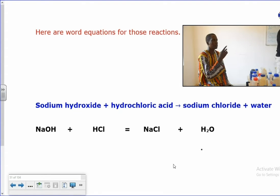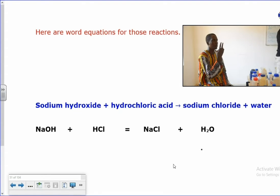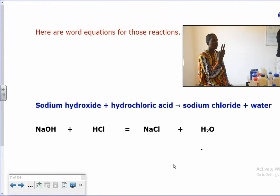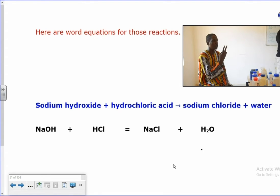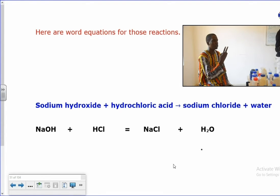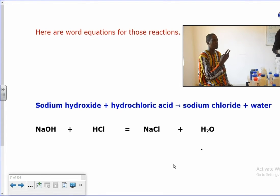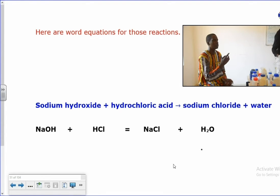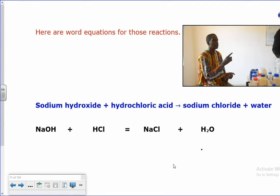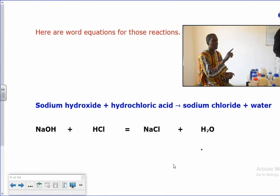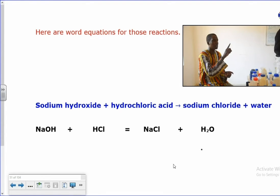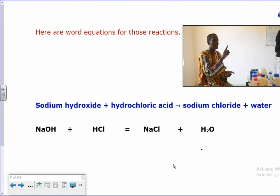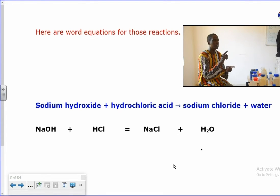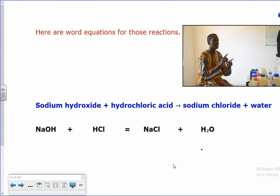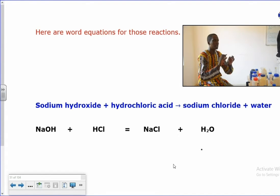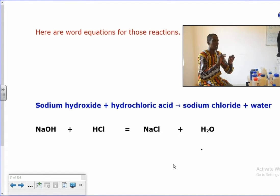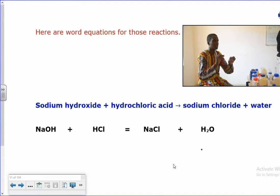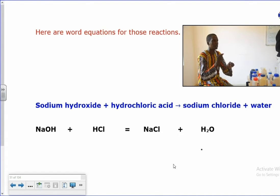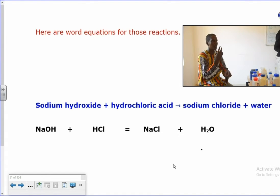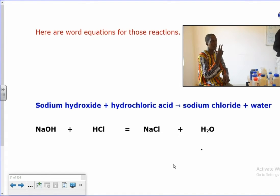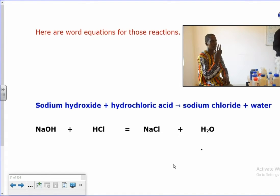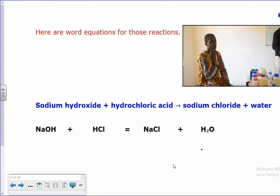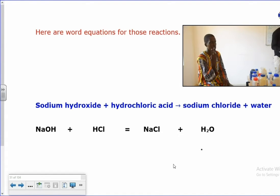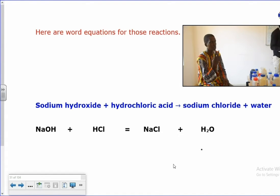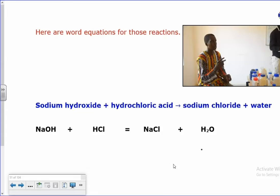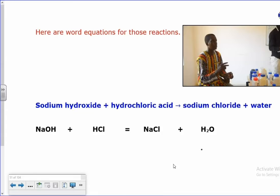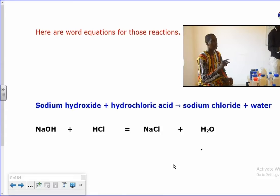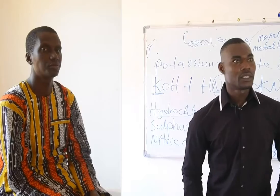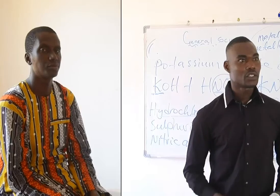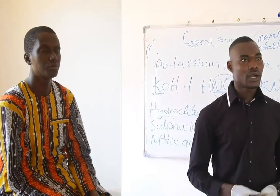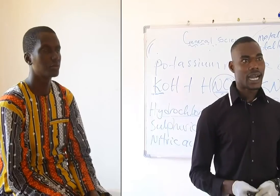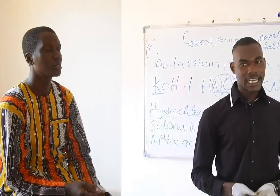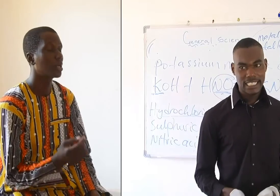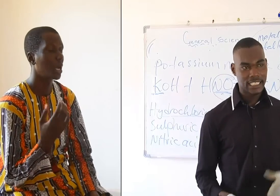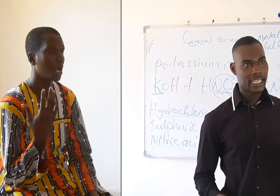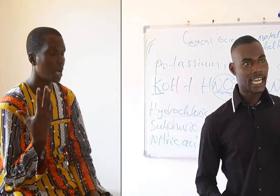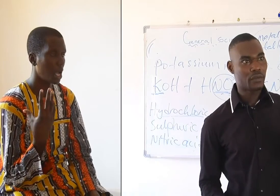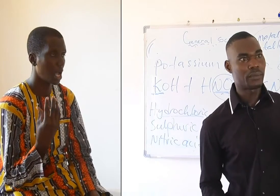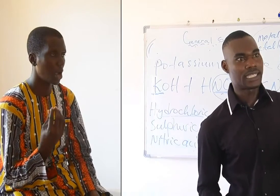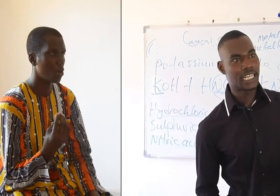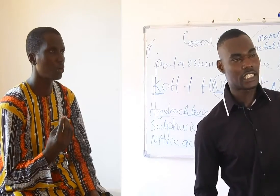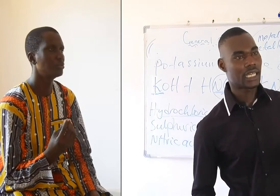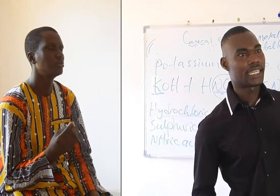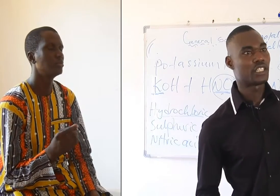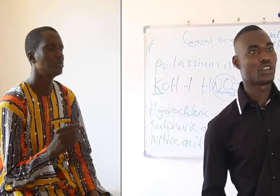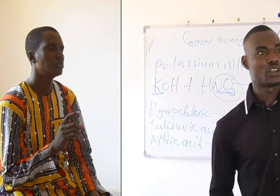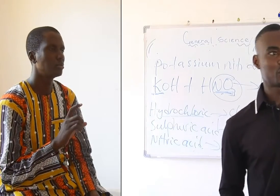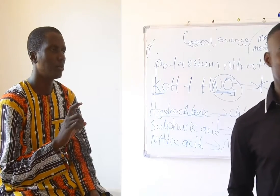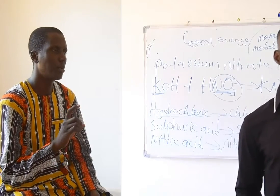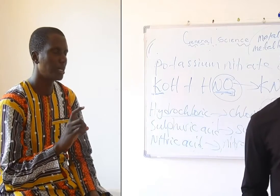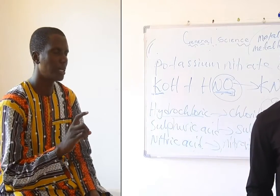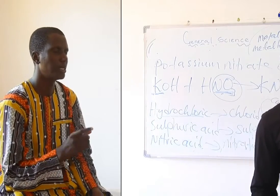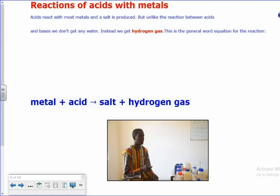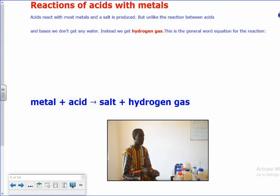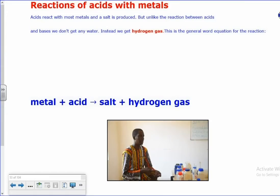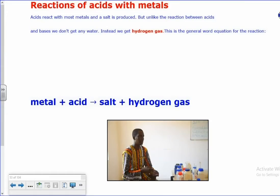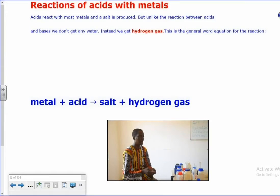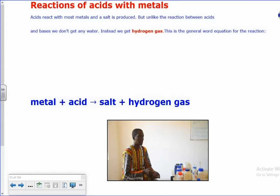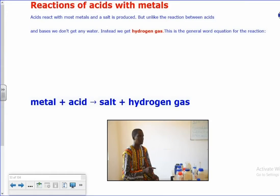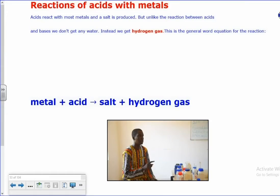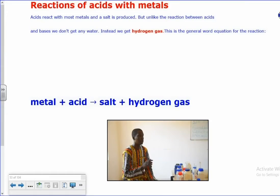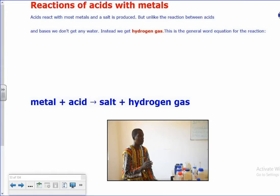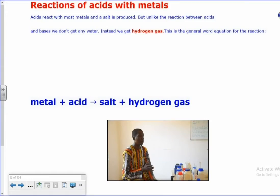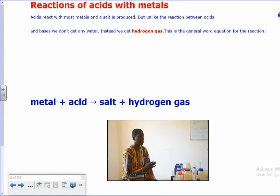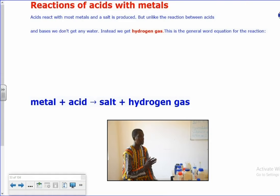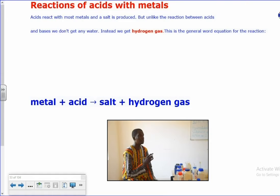metal that comes from the base. Now we say sodium chloride. So acids react with metals and a salt is